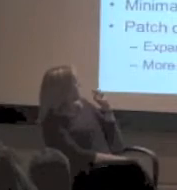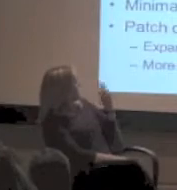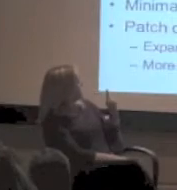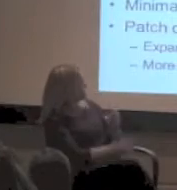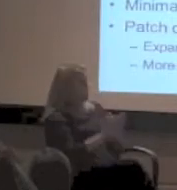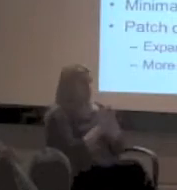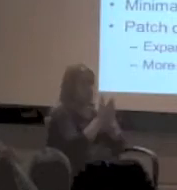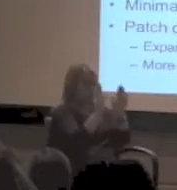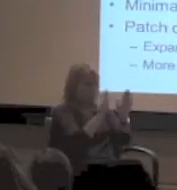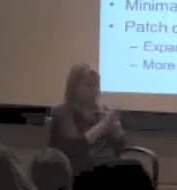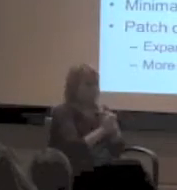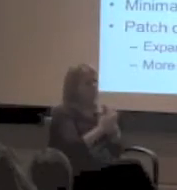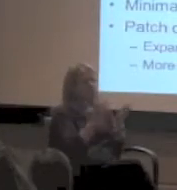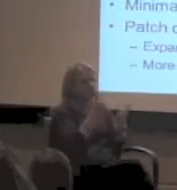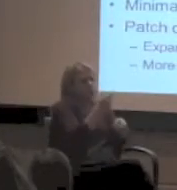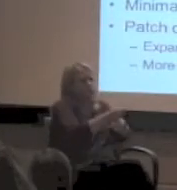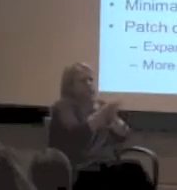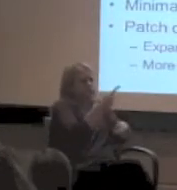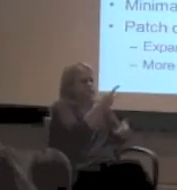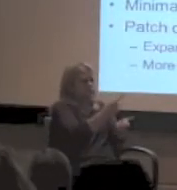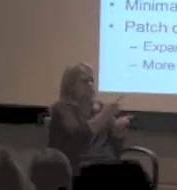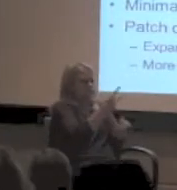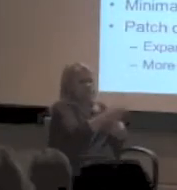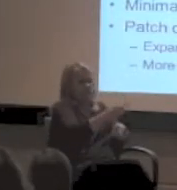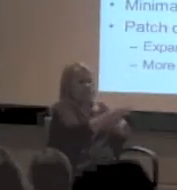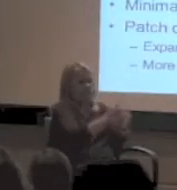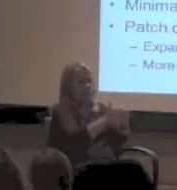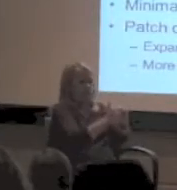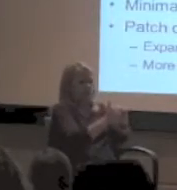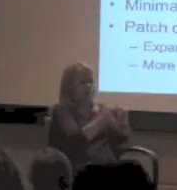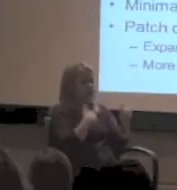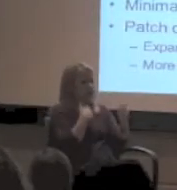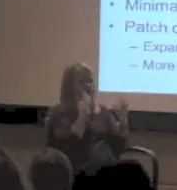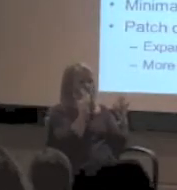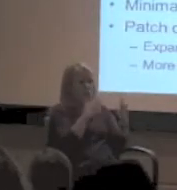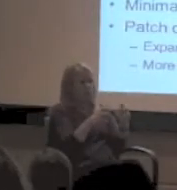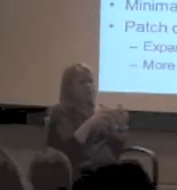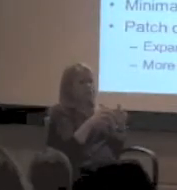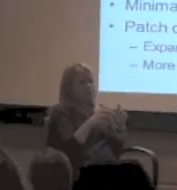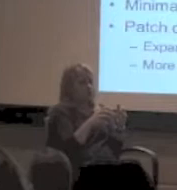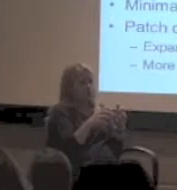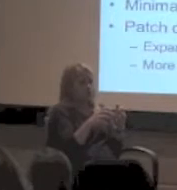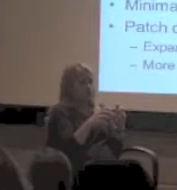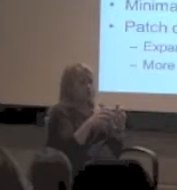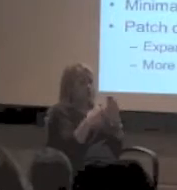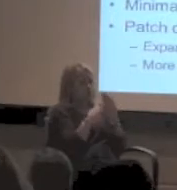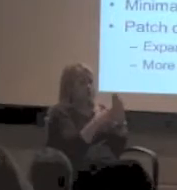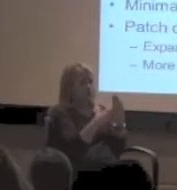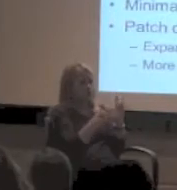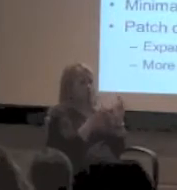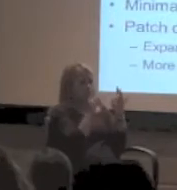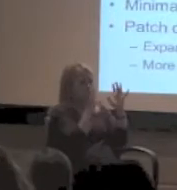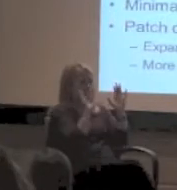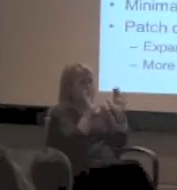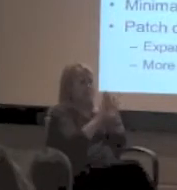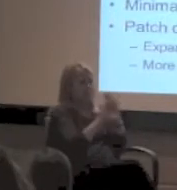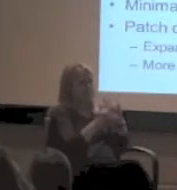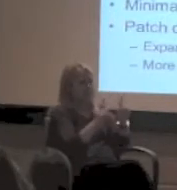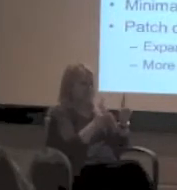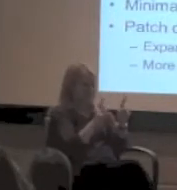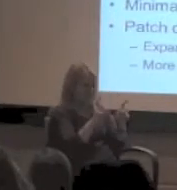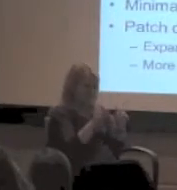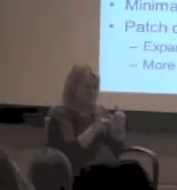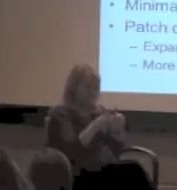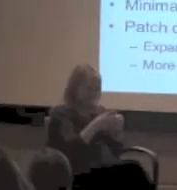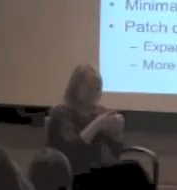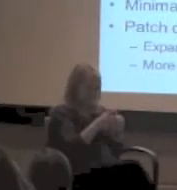Okay, great. So what's the treatment? So I'll try not to give too many gory pictures for the audience, but first of all, the treatment